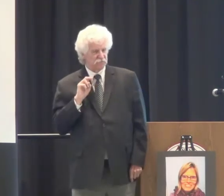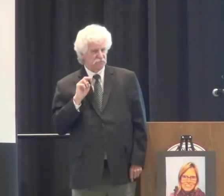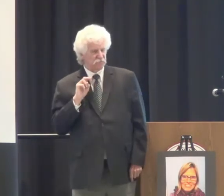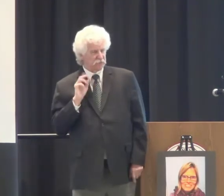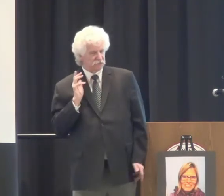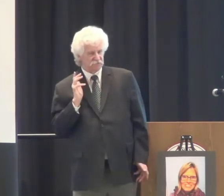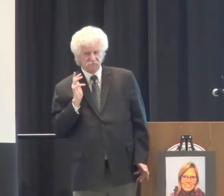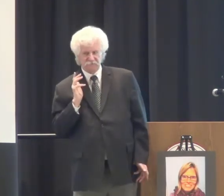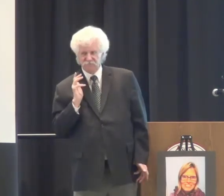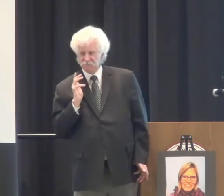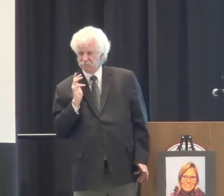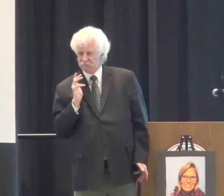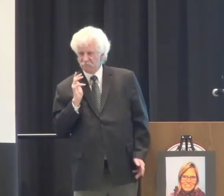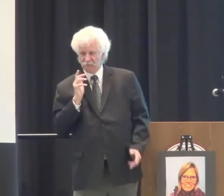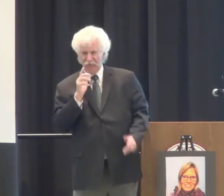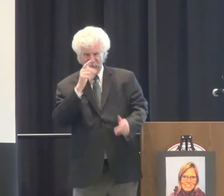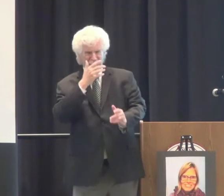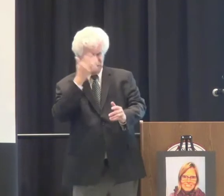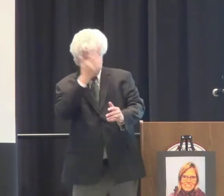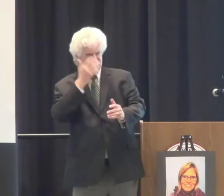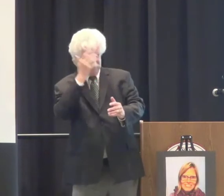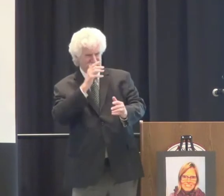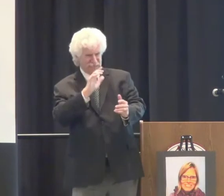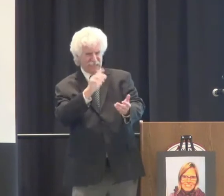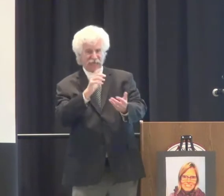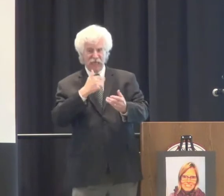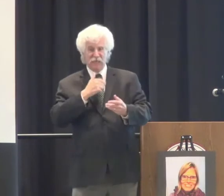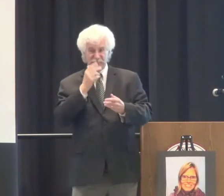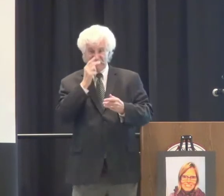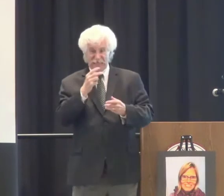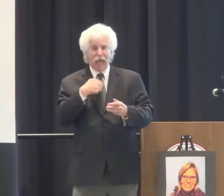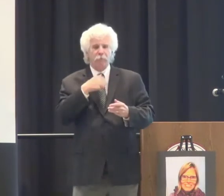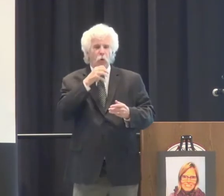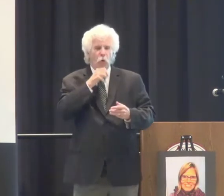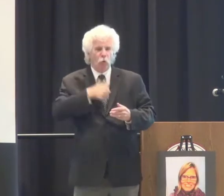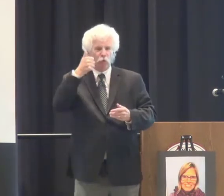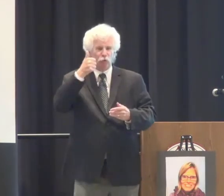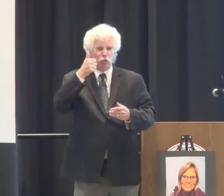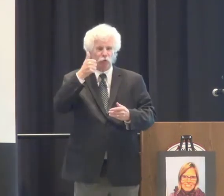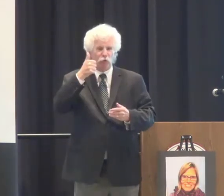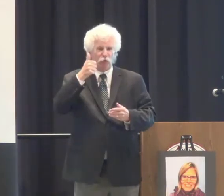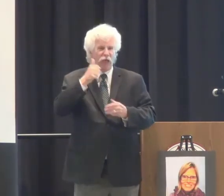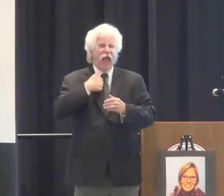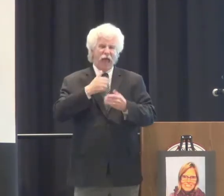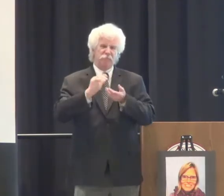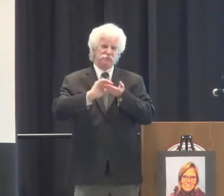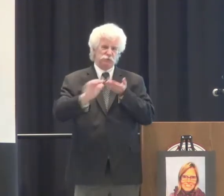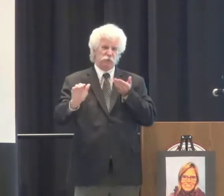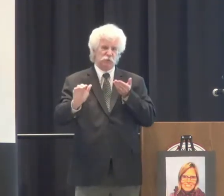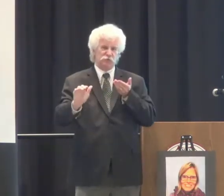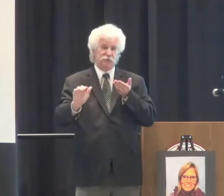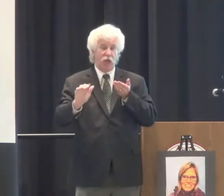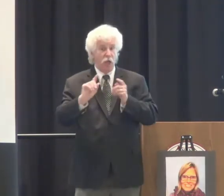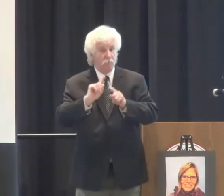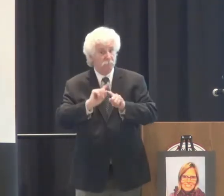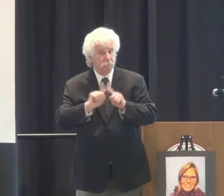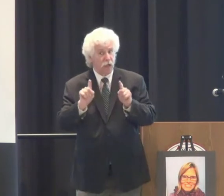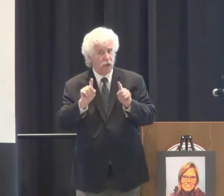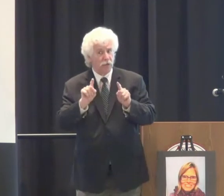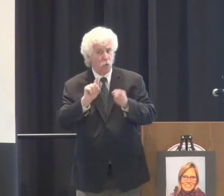accomplished quite a bit. I have to say, I don't know Carol. I'm a little bit older. I recognize her face, but I don't